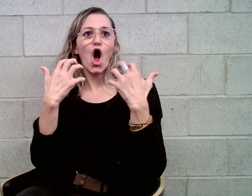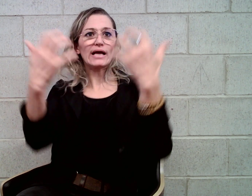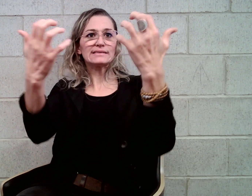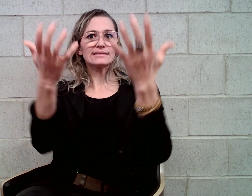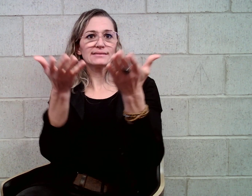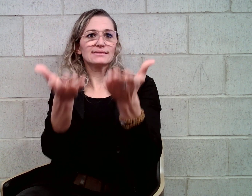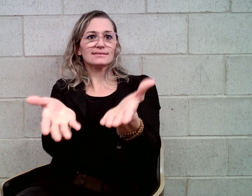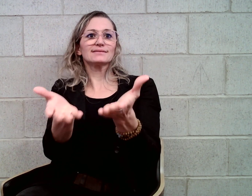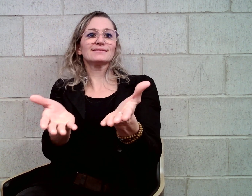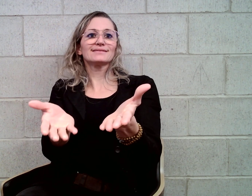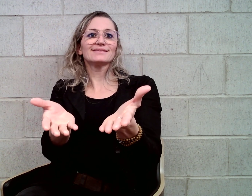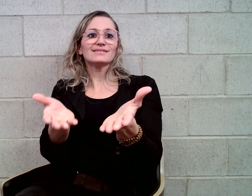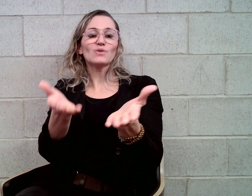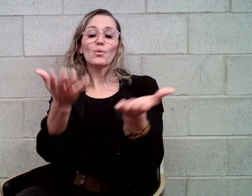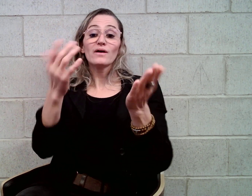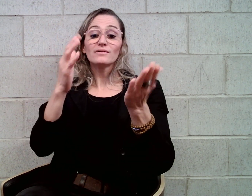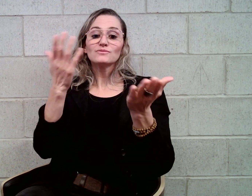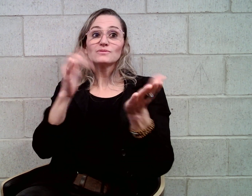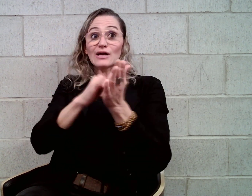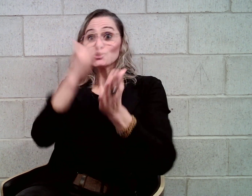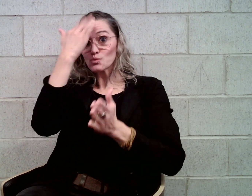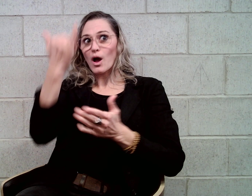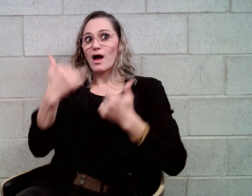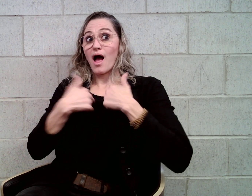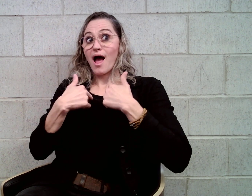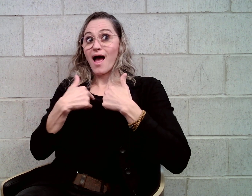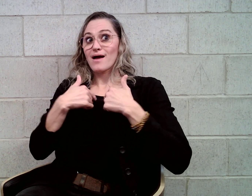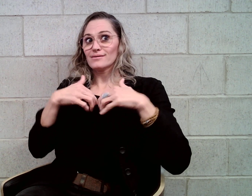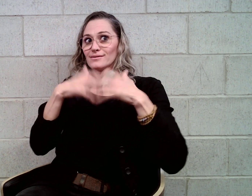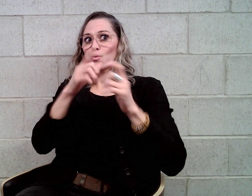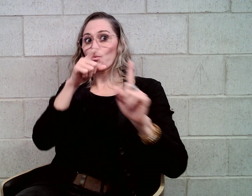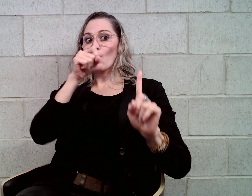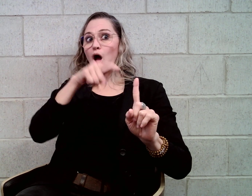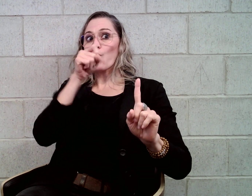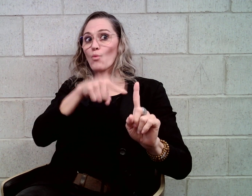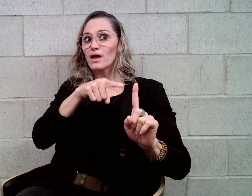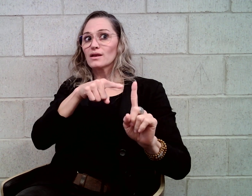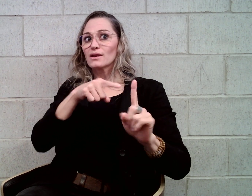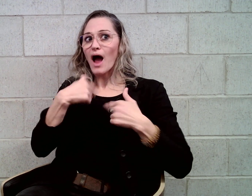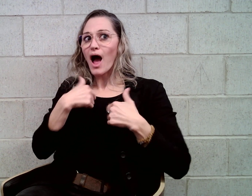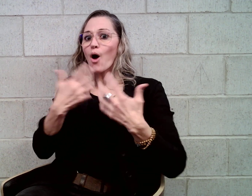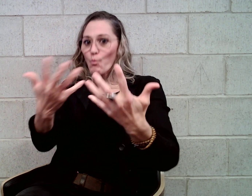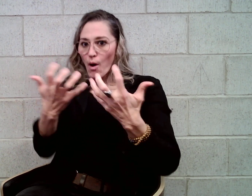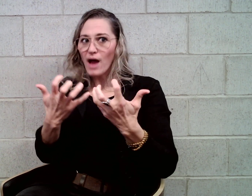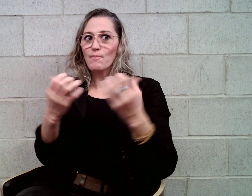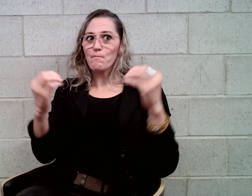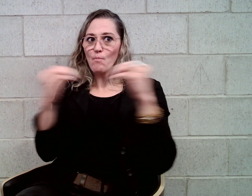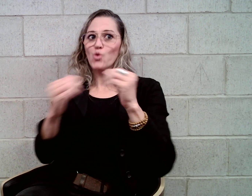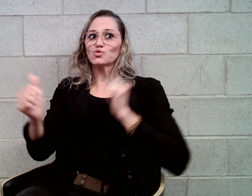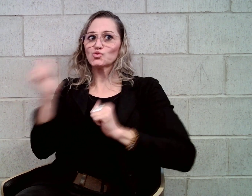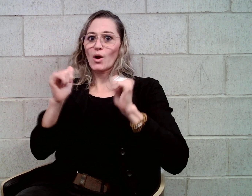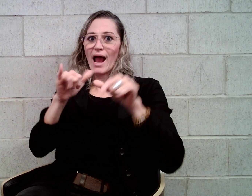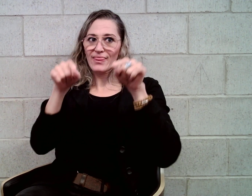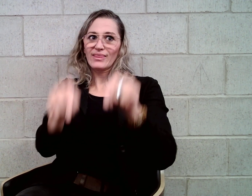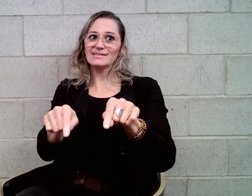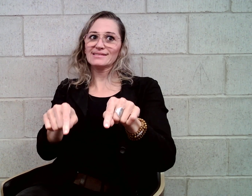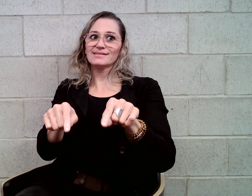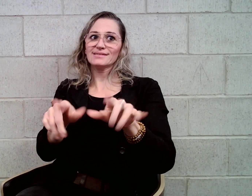we had deaf and hearing members of the audience experiencing the show together. And that has actually led me to establish my